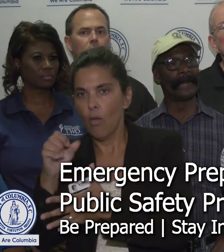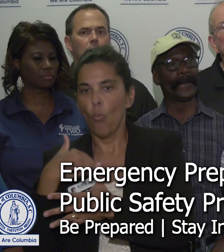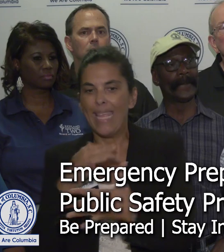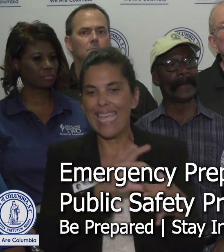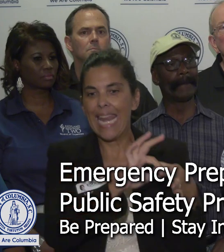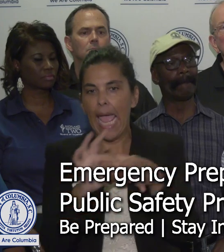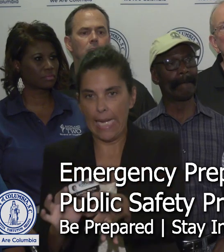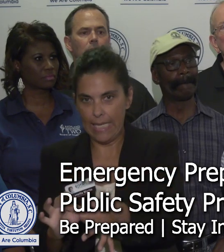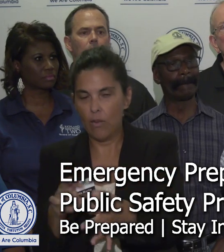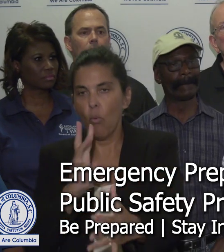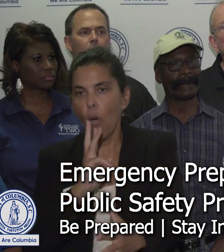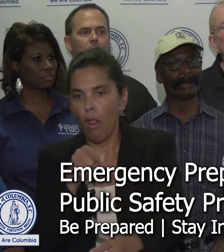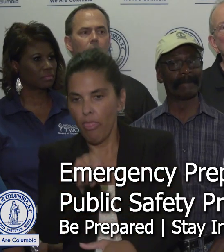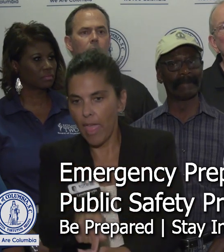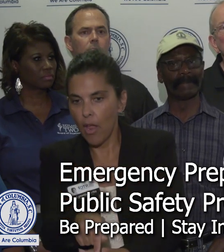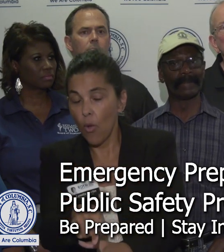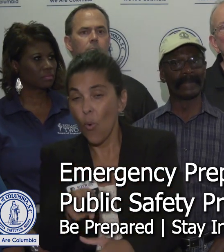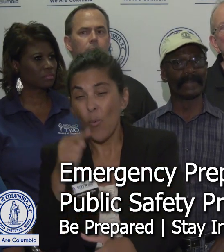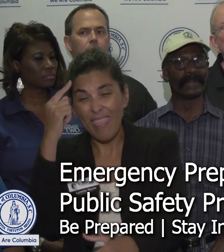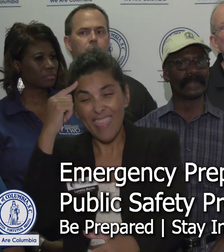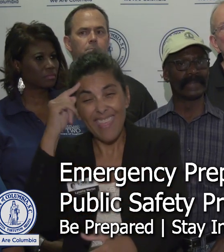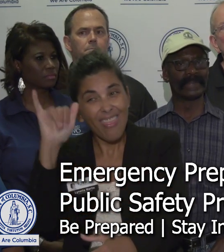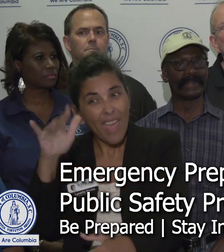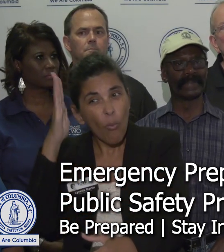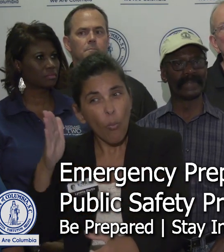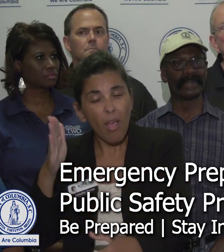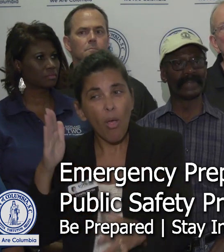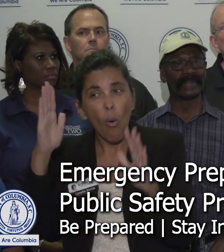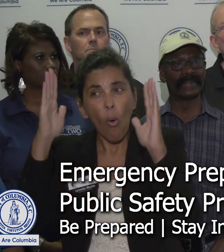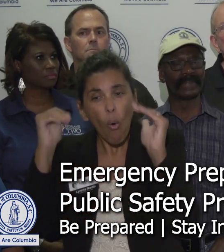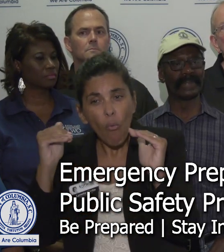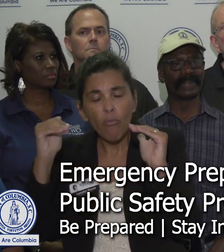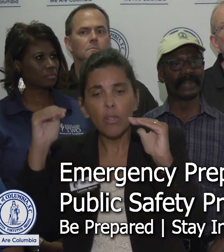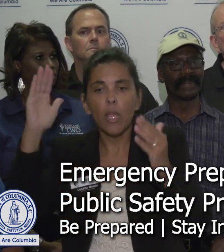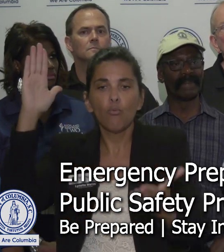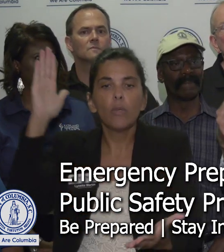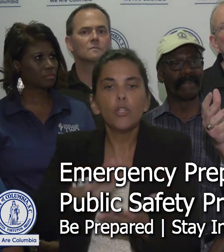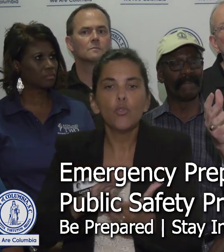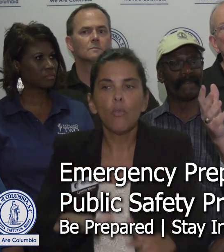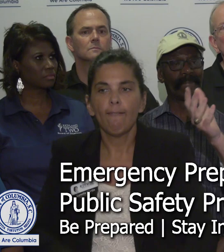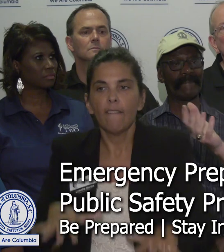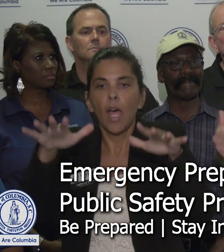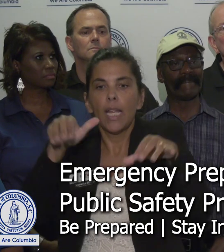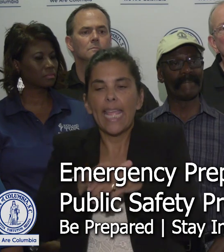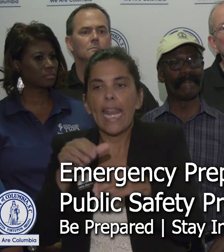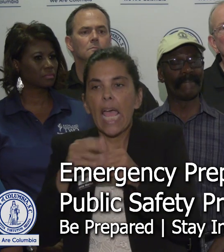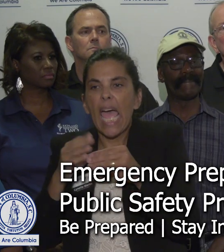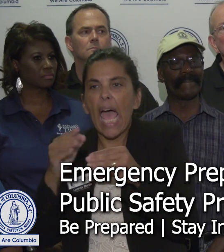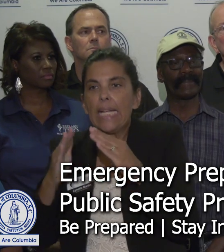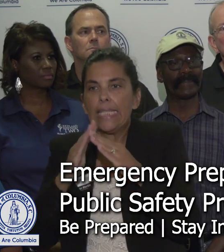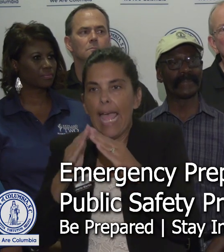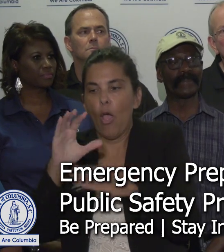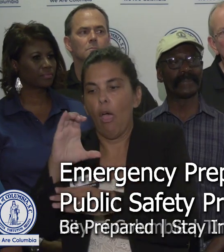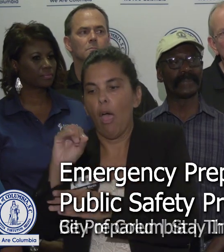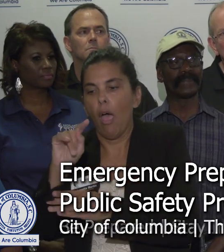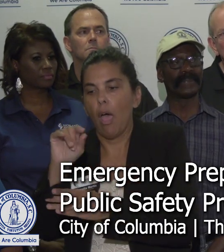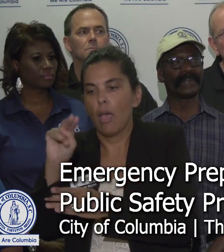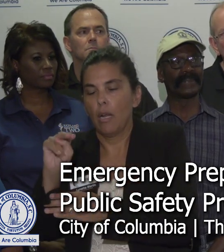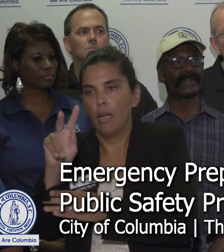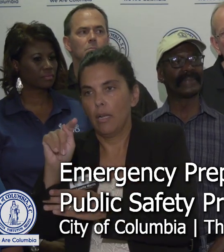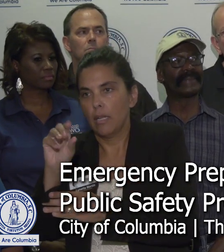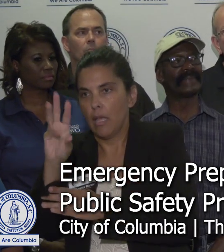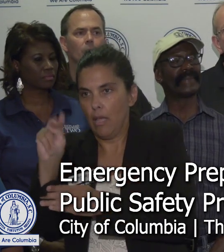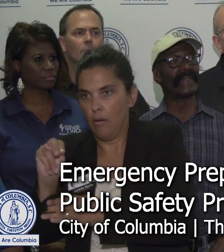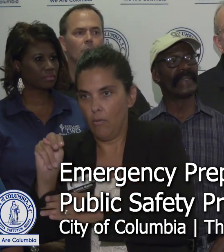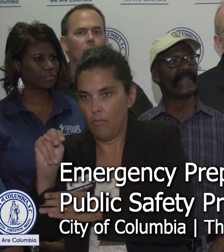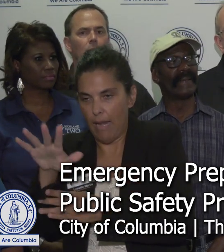help reduce possibly some flash flooding that may occur in the Cottontown neighborhood. We've also are nearing completion of some stormwater